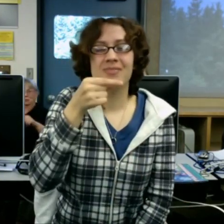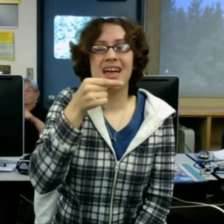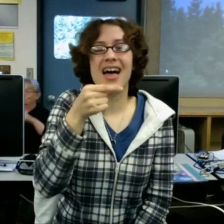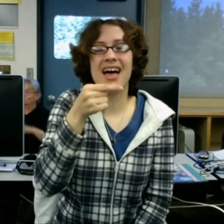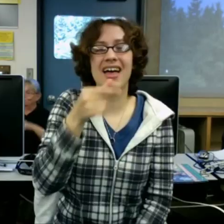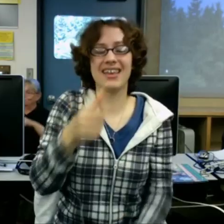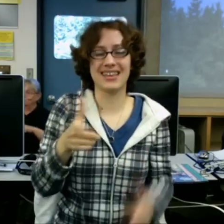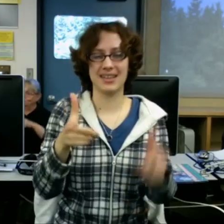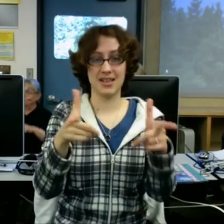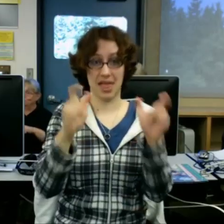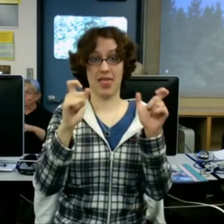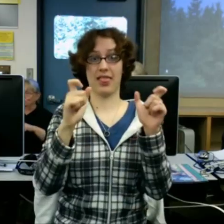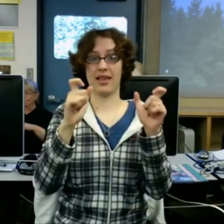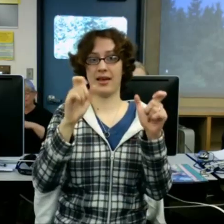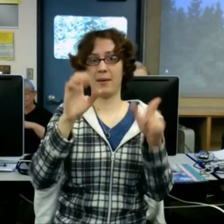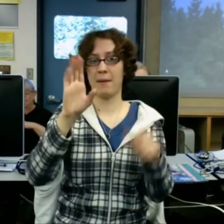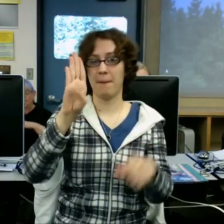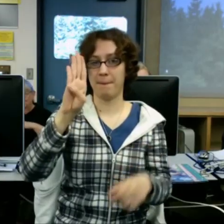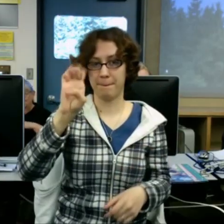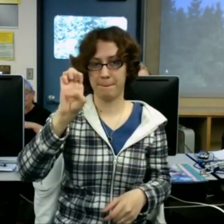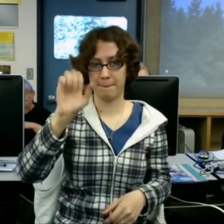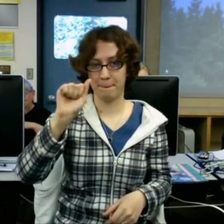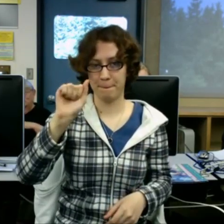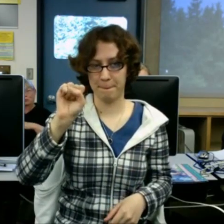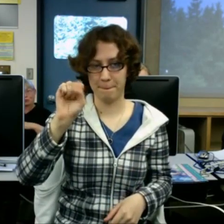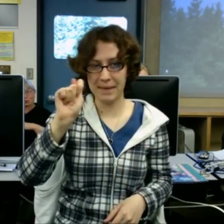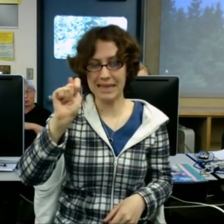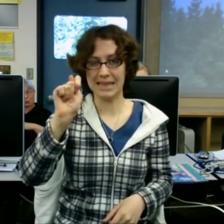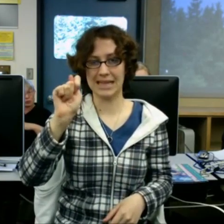it, but suddenly a beast,